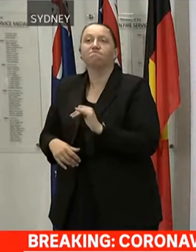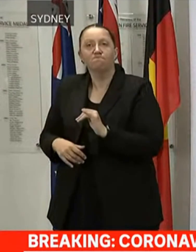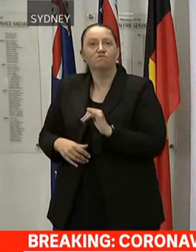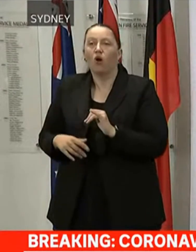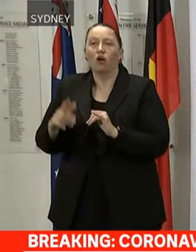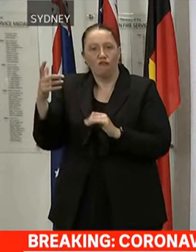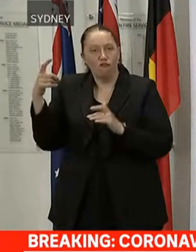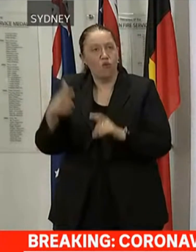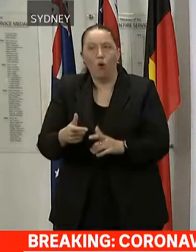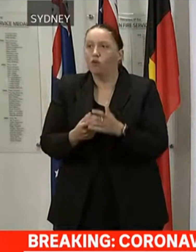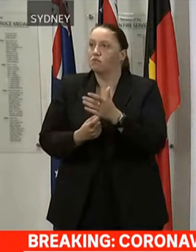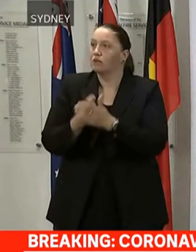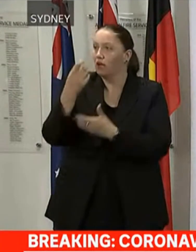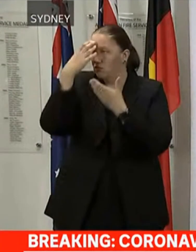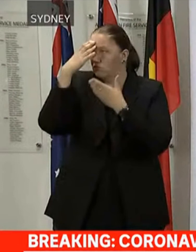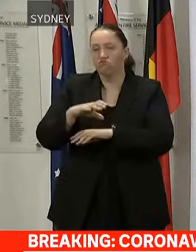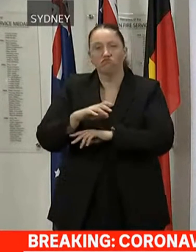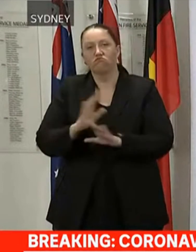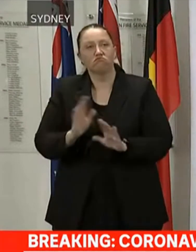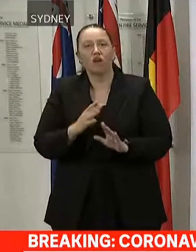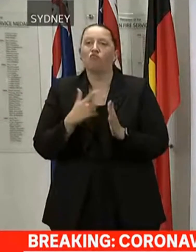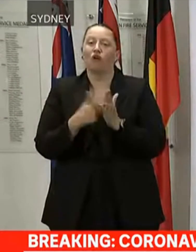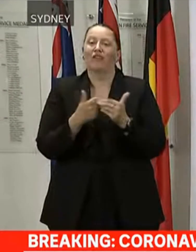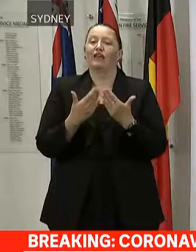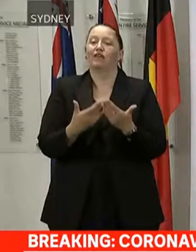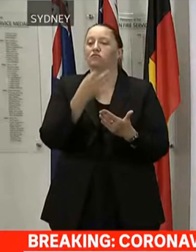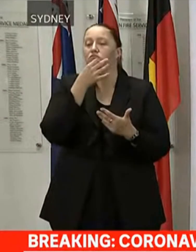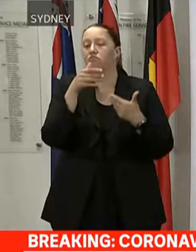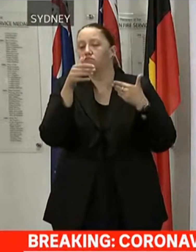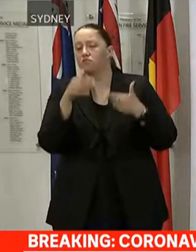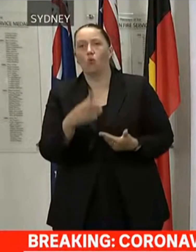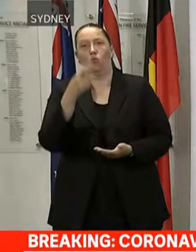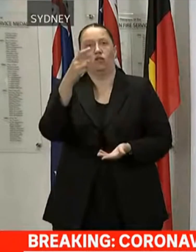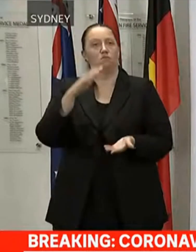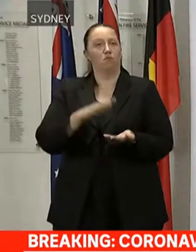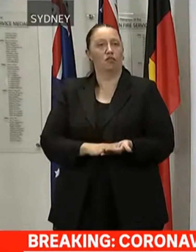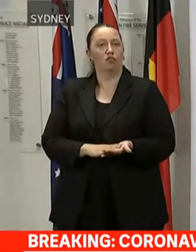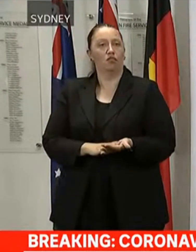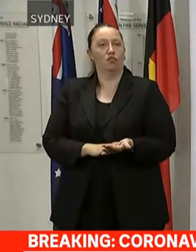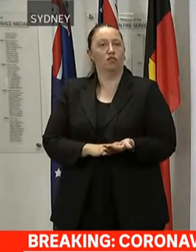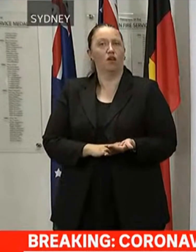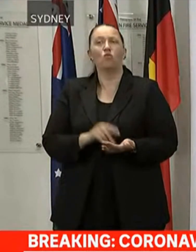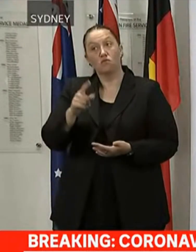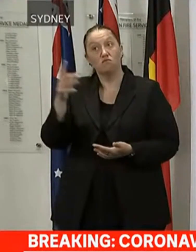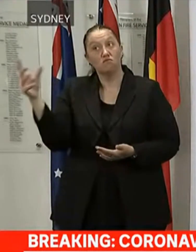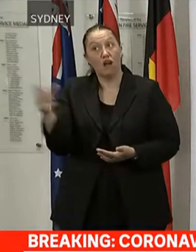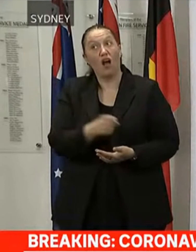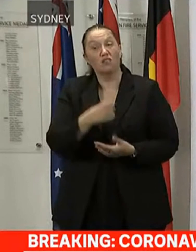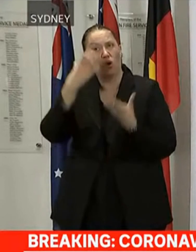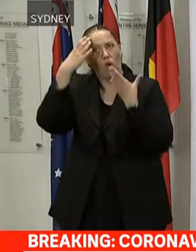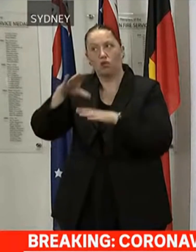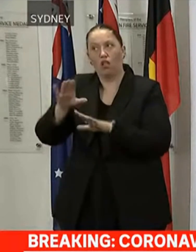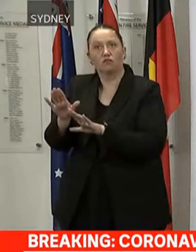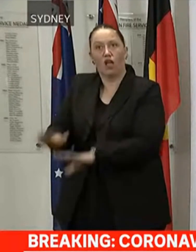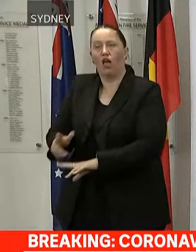And in order for them to be able to do that in a timely and safe way, for the next month, of course, you still need to do your